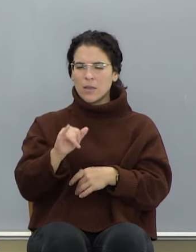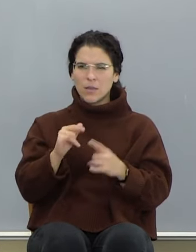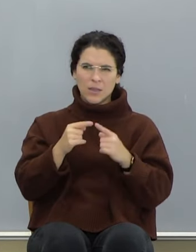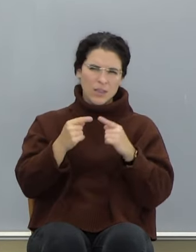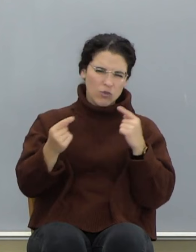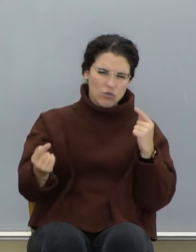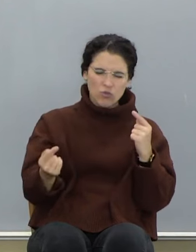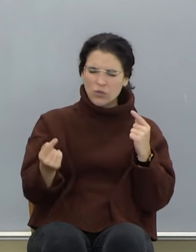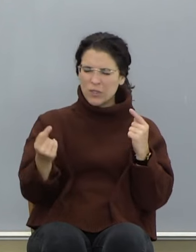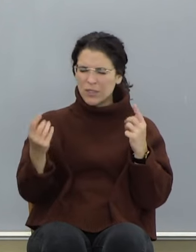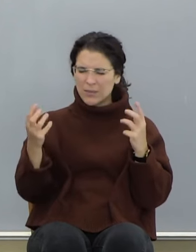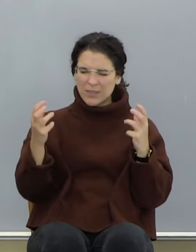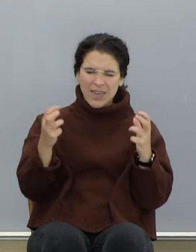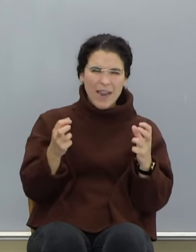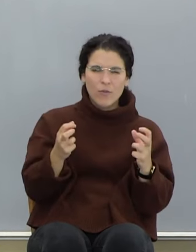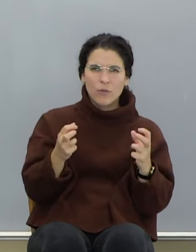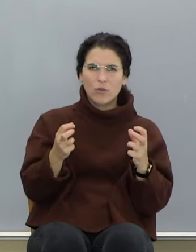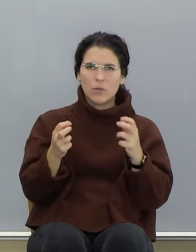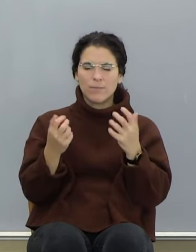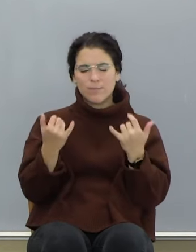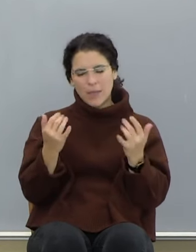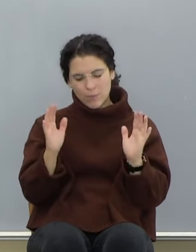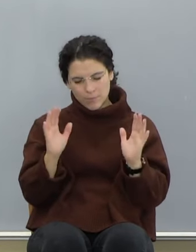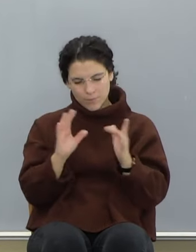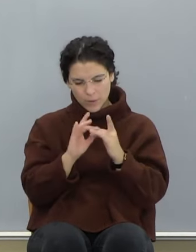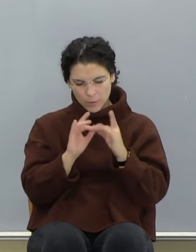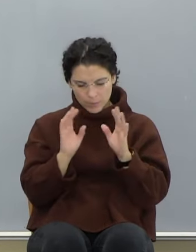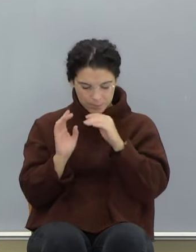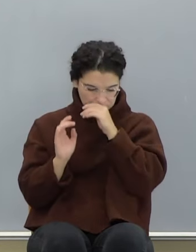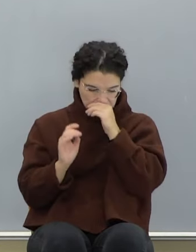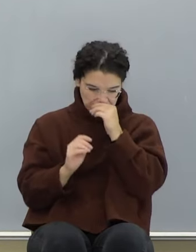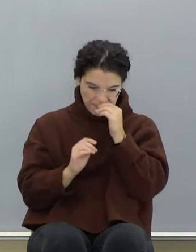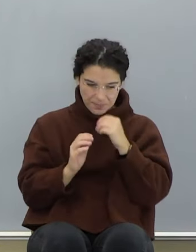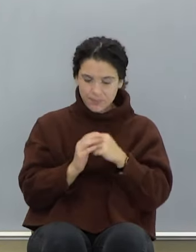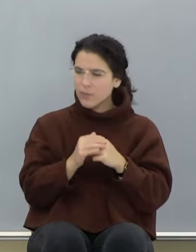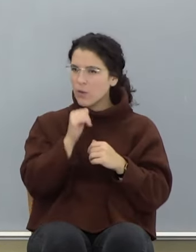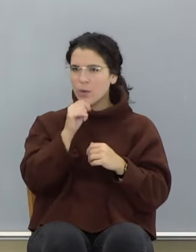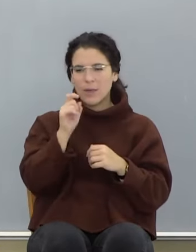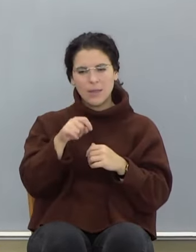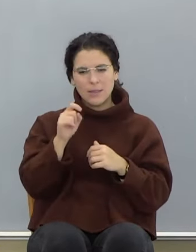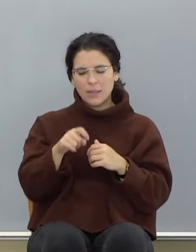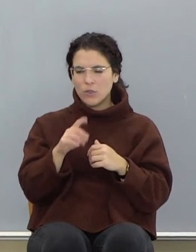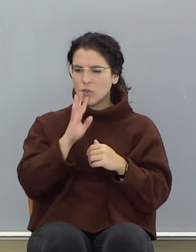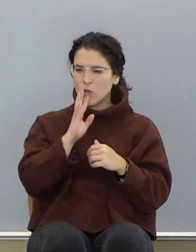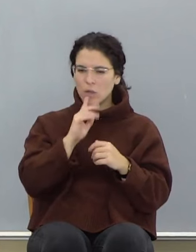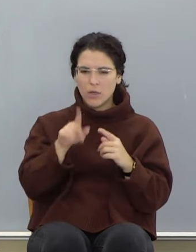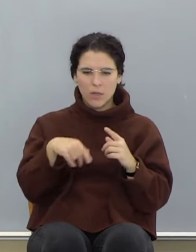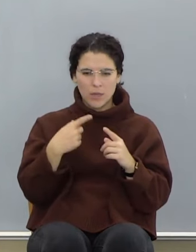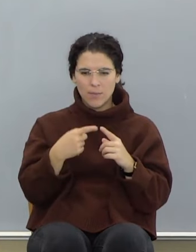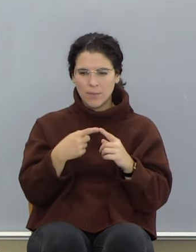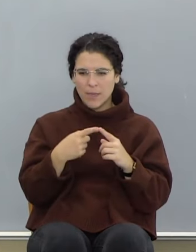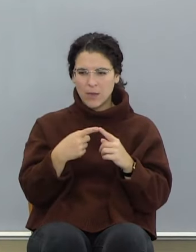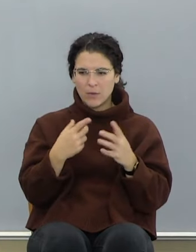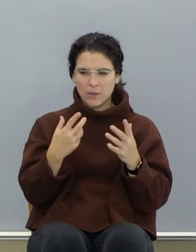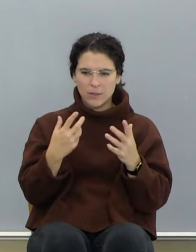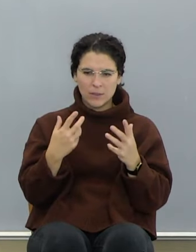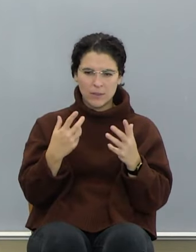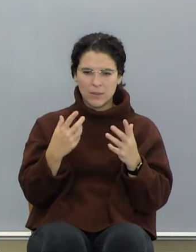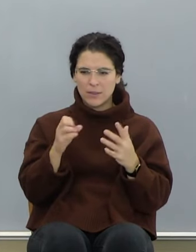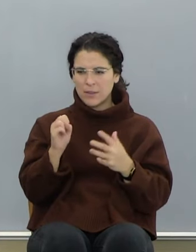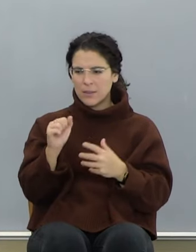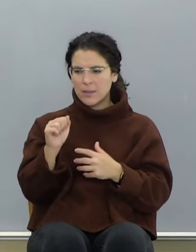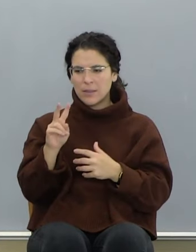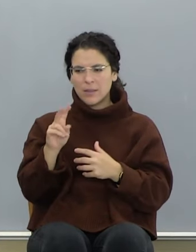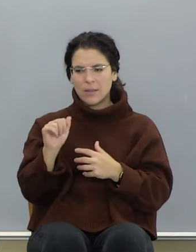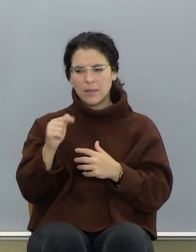extreme savagery. Now, by the way, we're not necessarily talking about the